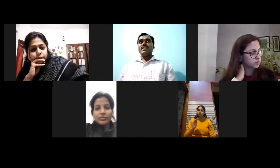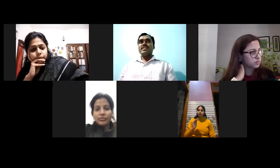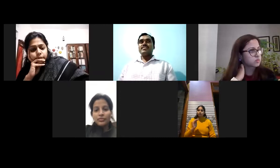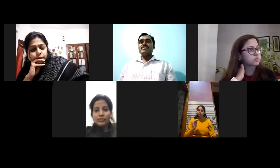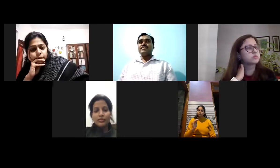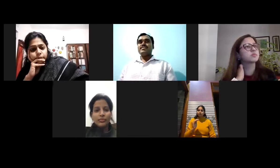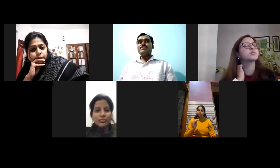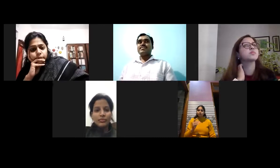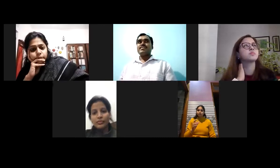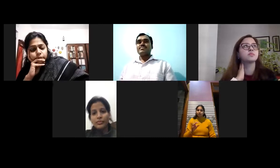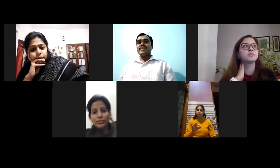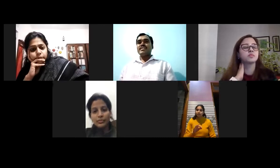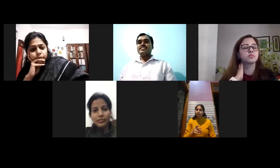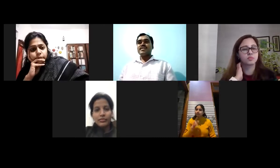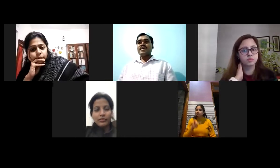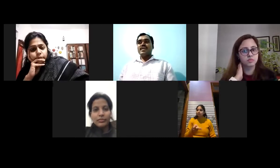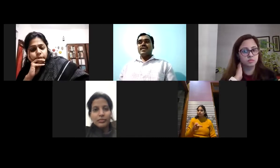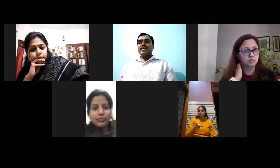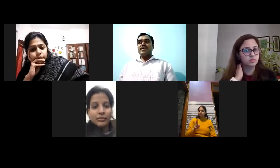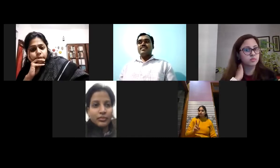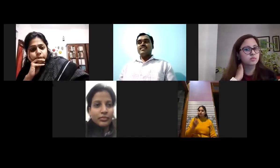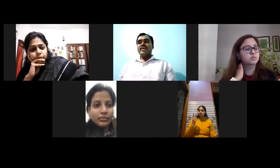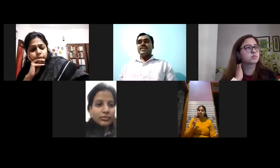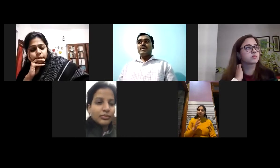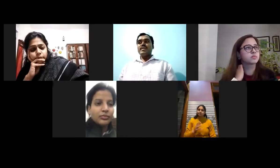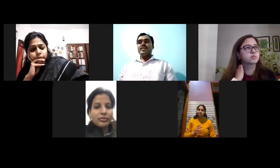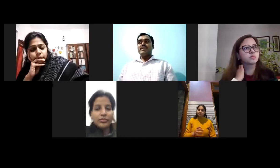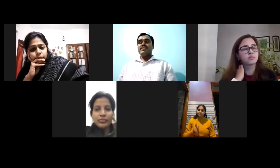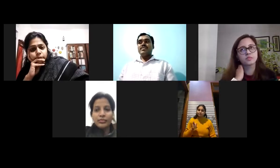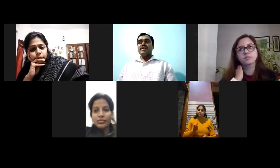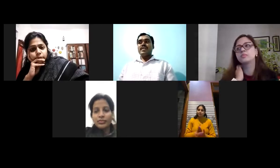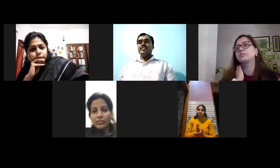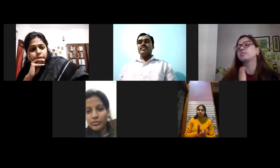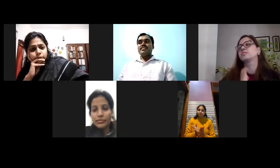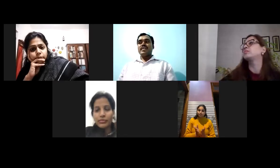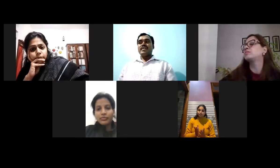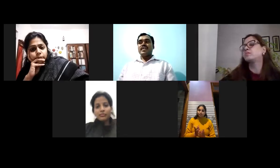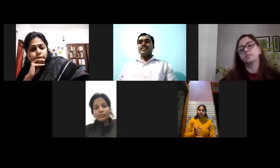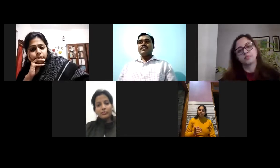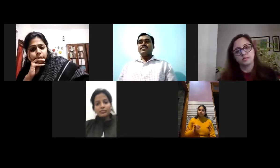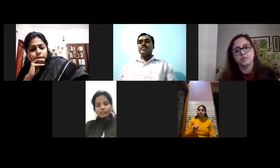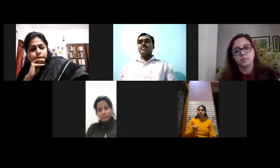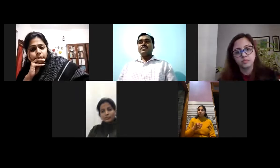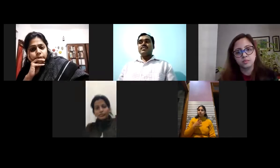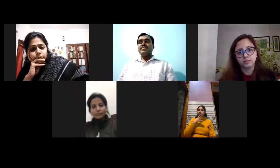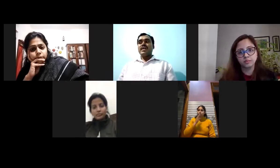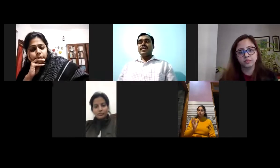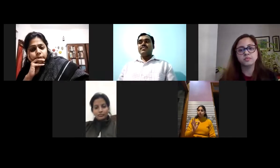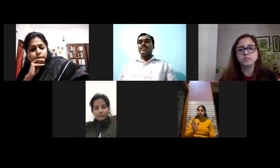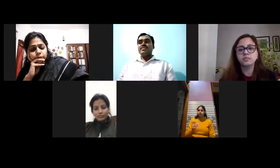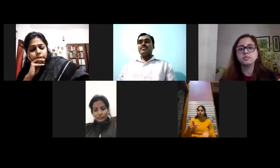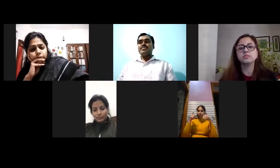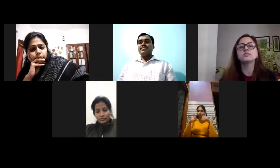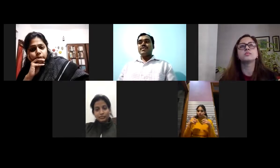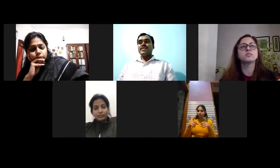not be like this, or he should be something else. So in that way, he did not get the real care and kinship. If he had